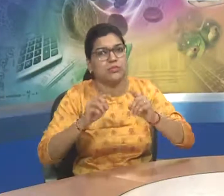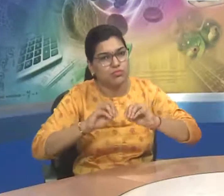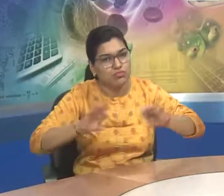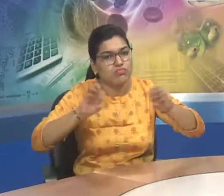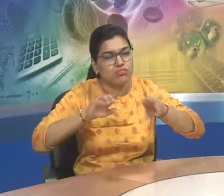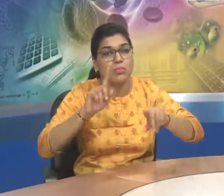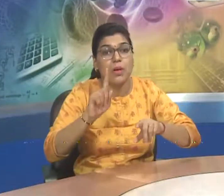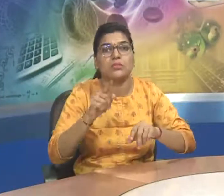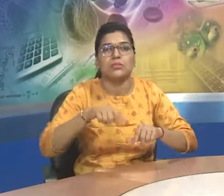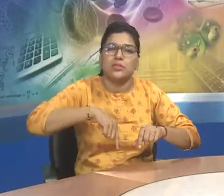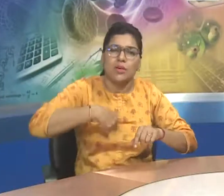rather than